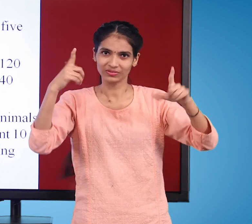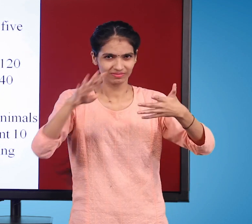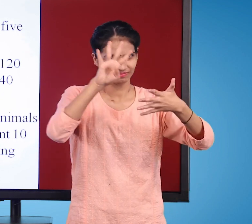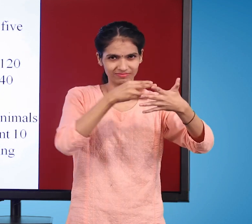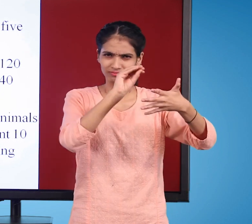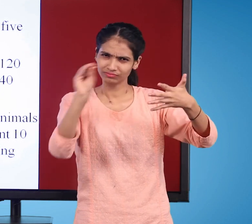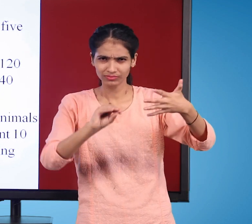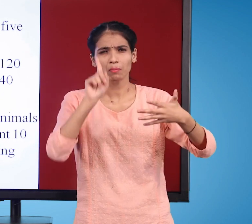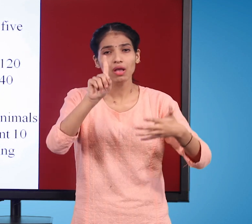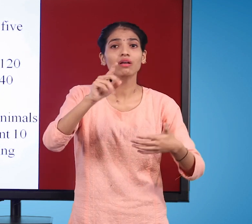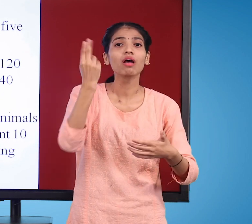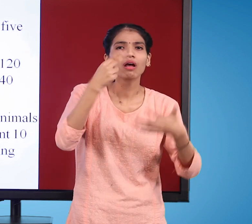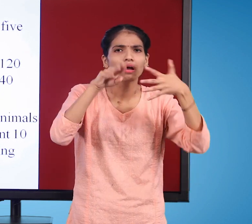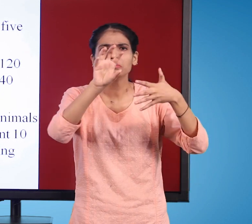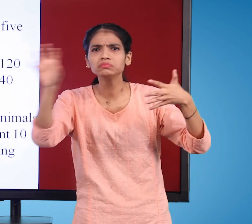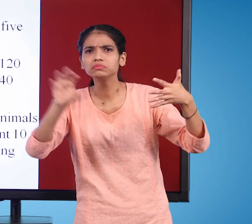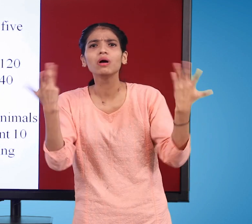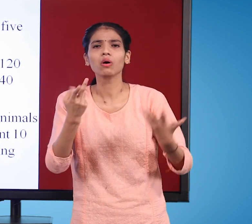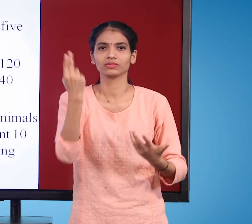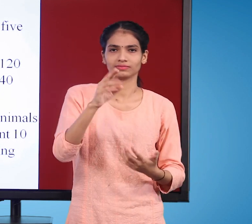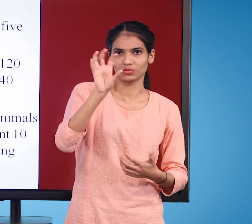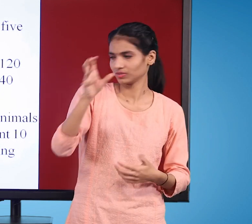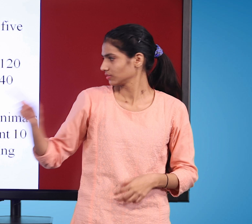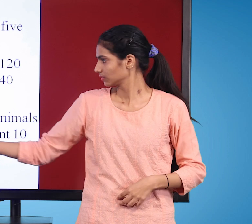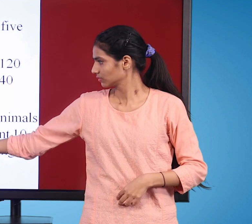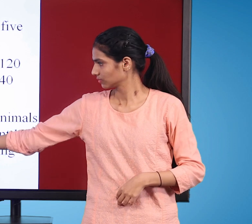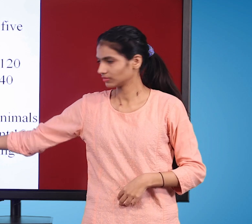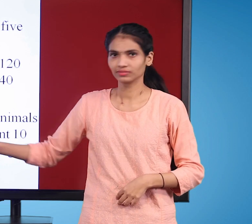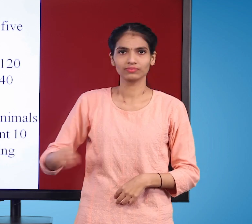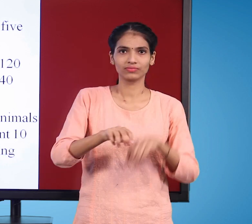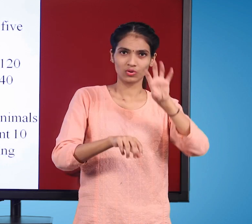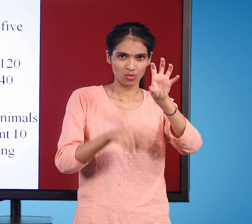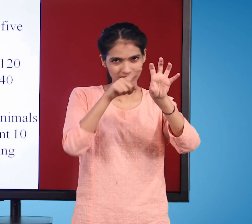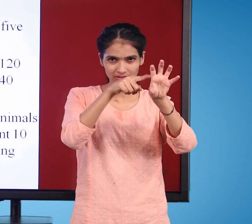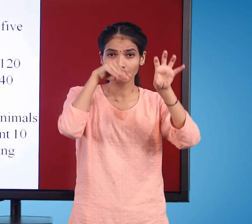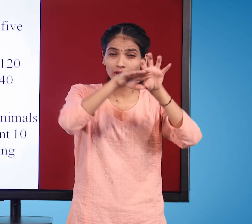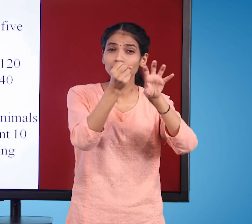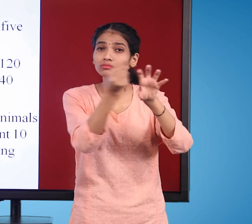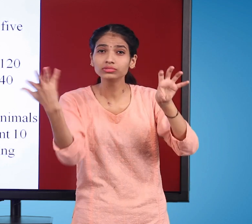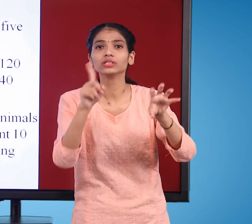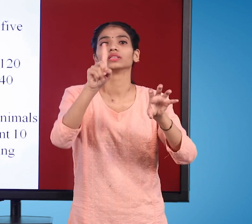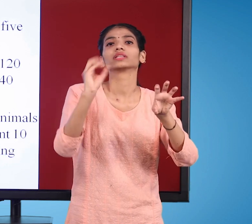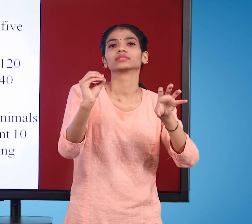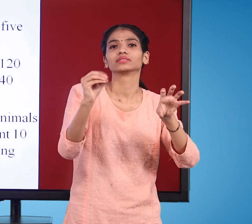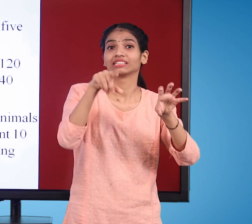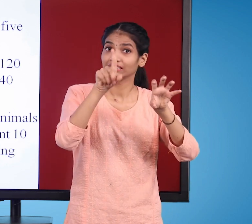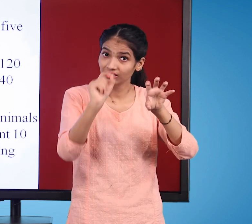Prepare a pictograph of these animals using one symbol to represent 10 animals and answer the following